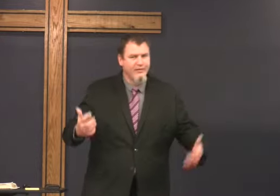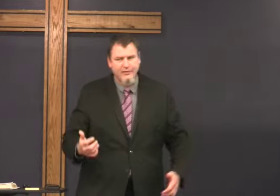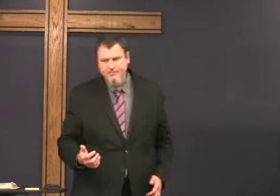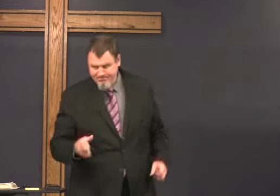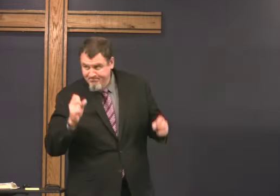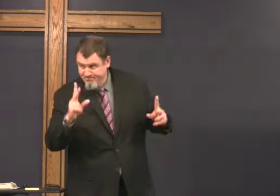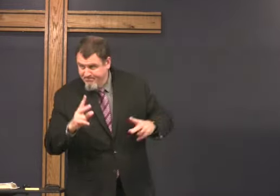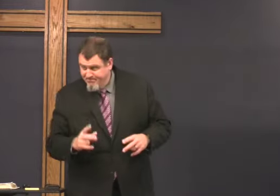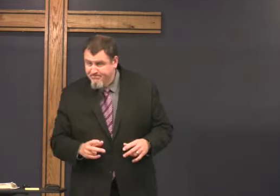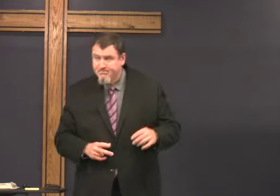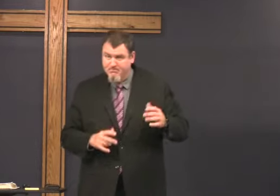To wrath.